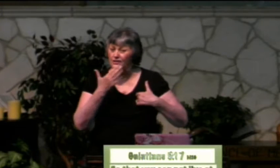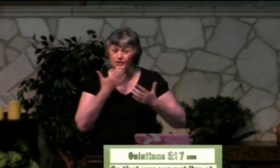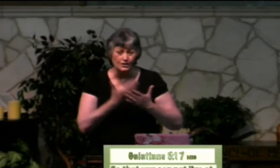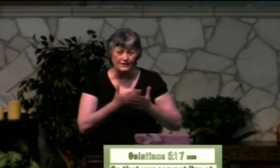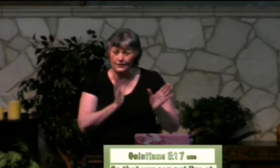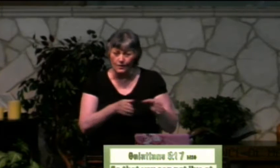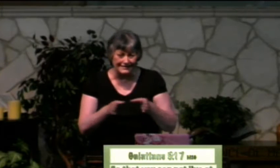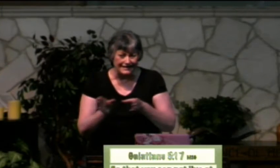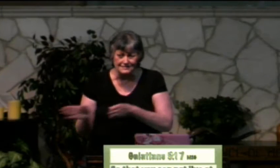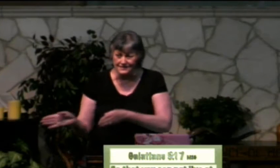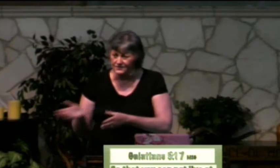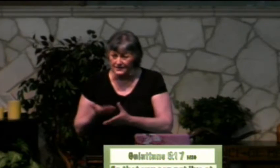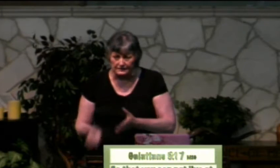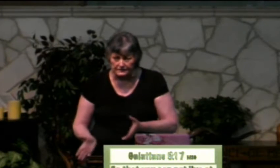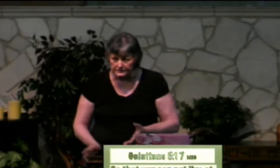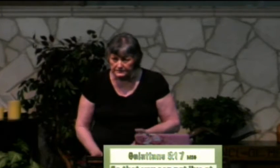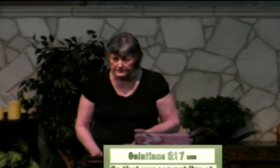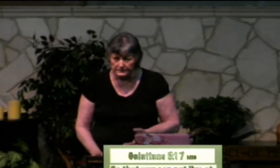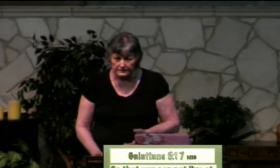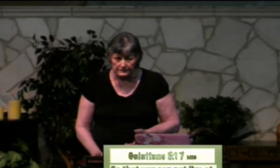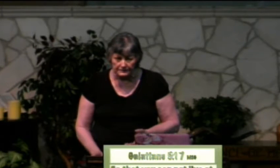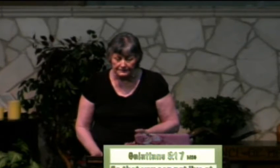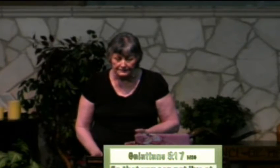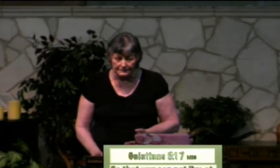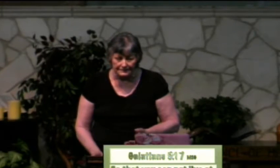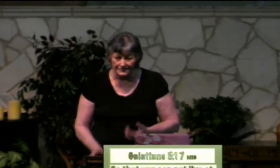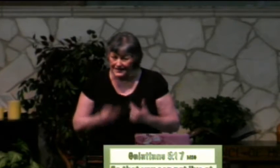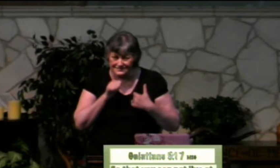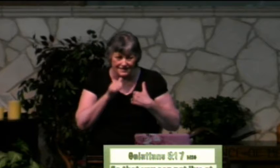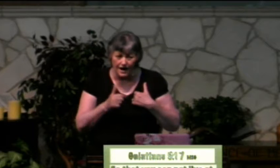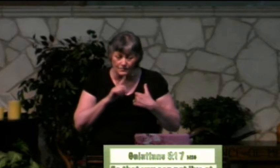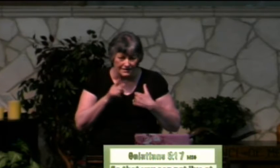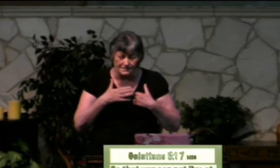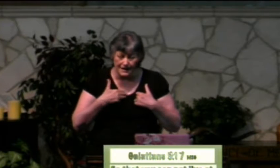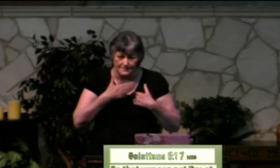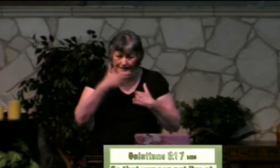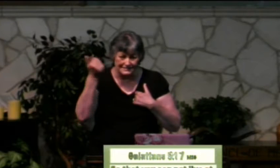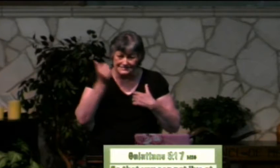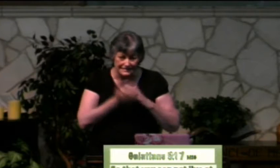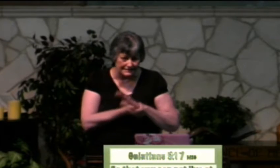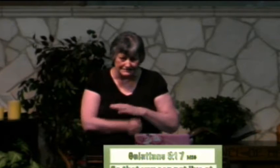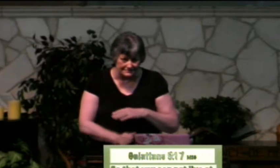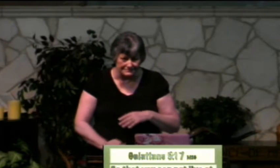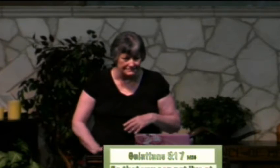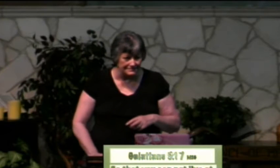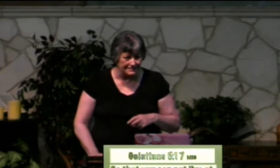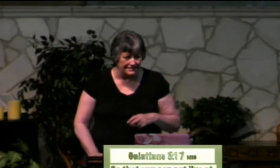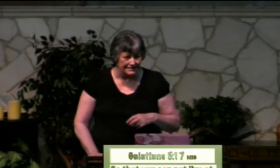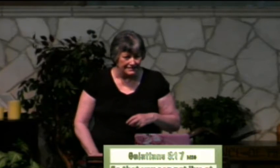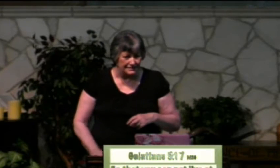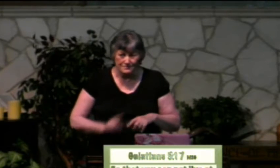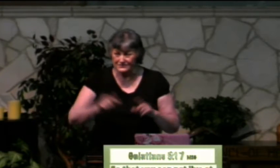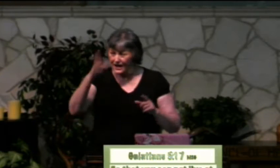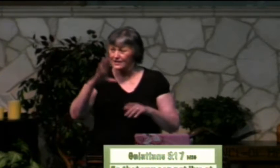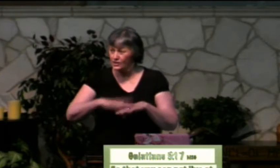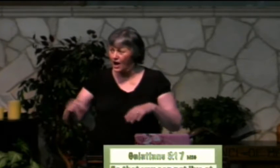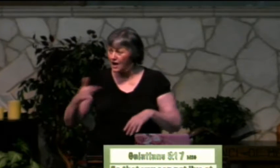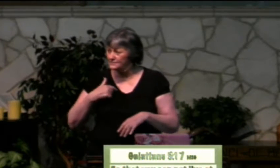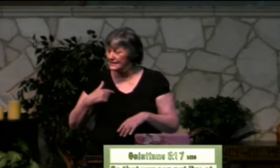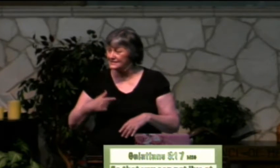good at organizing things. That's not really my best skill. But God called me and said,